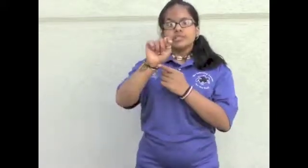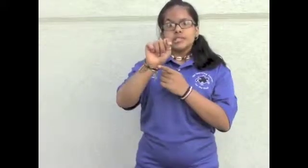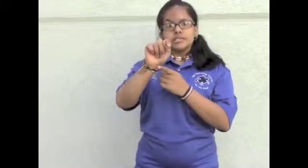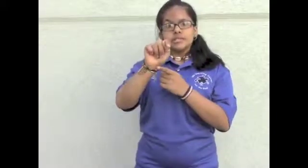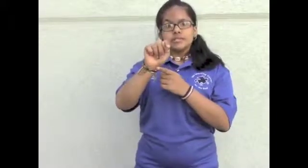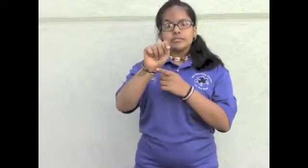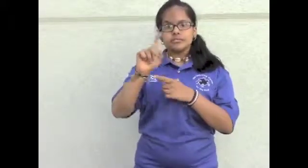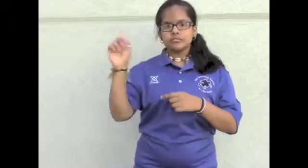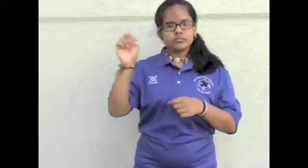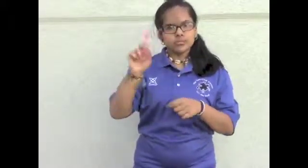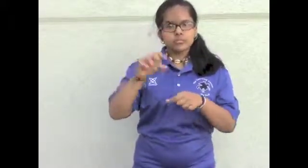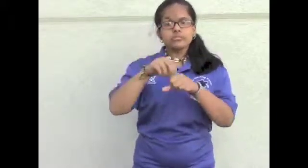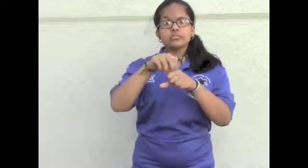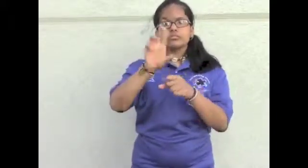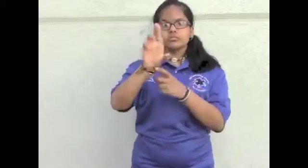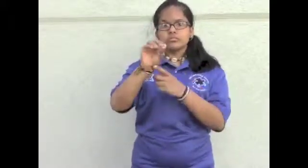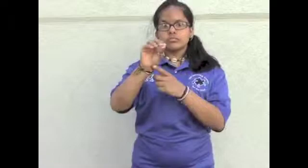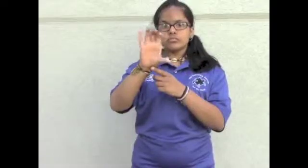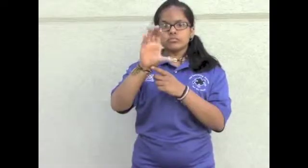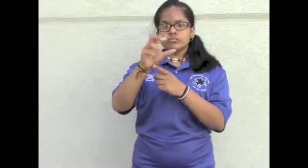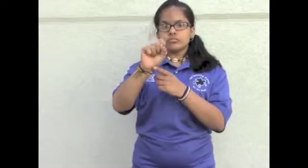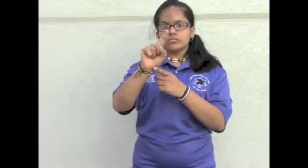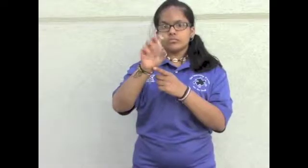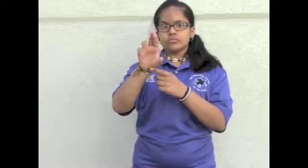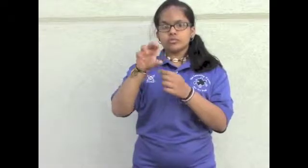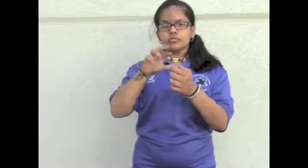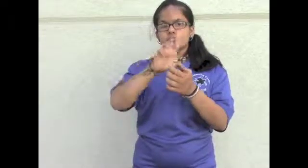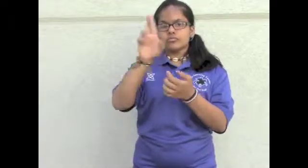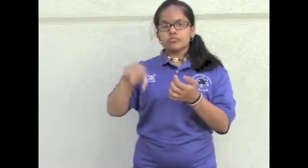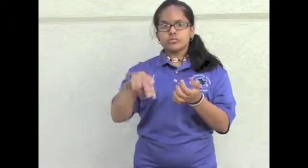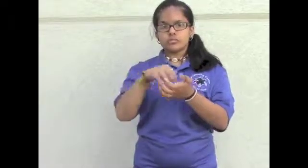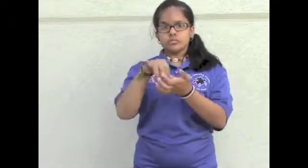really cool camp at RIT in Rochester, New York.